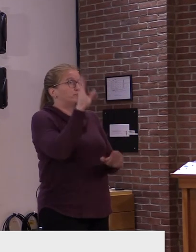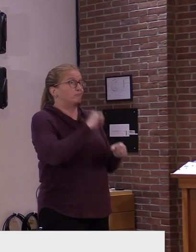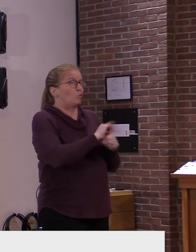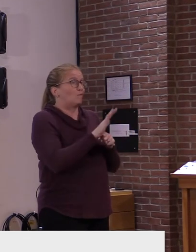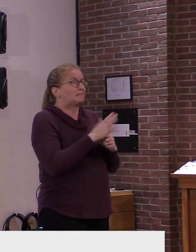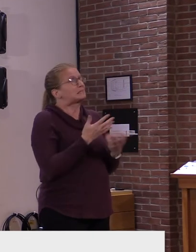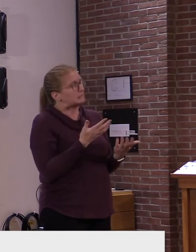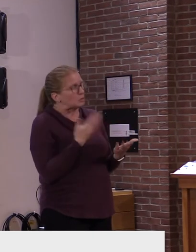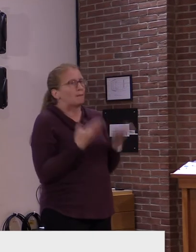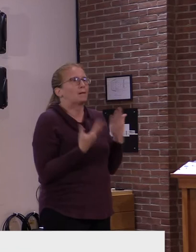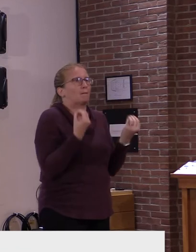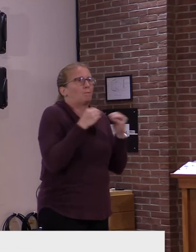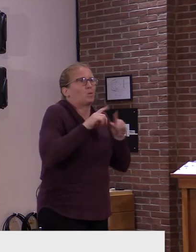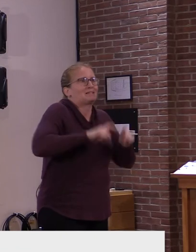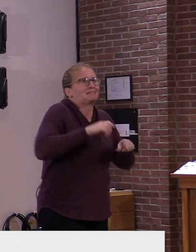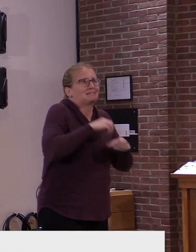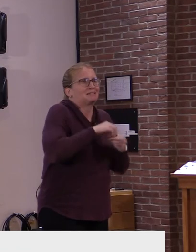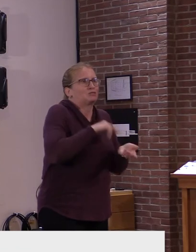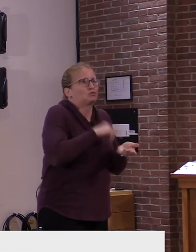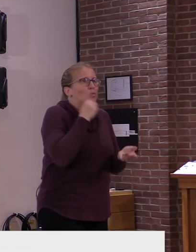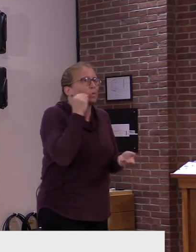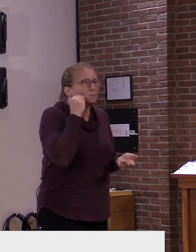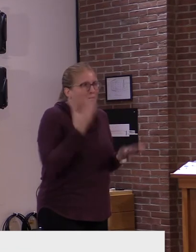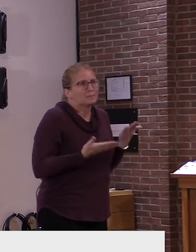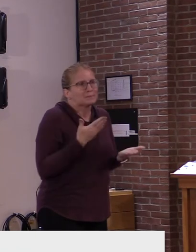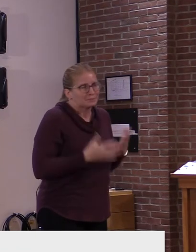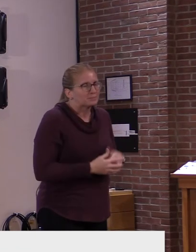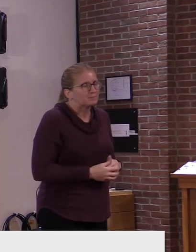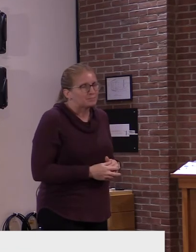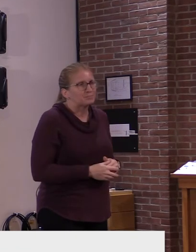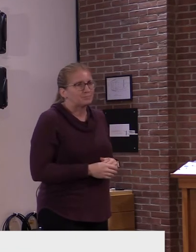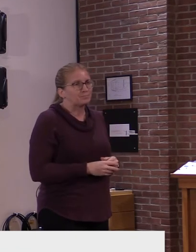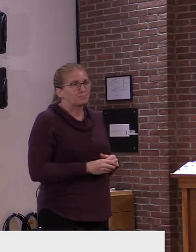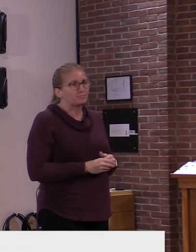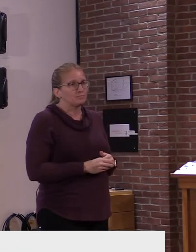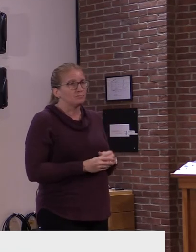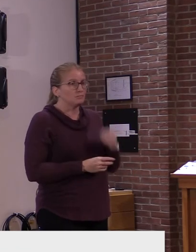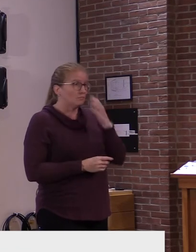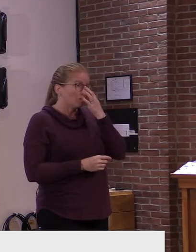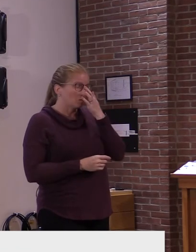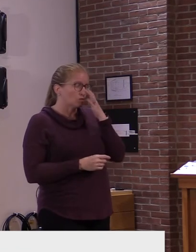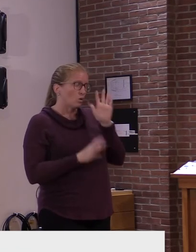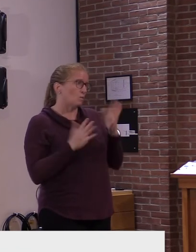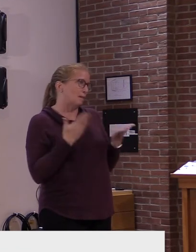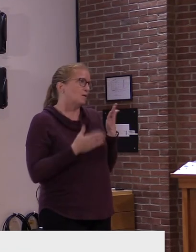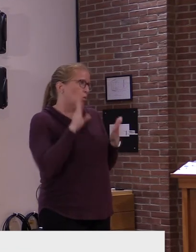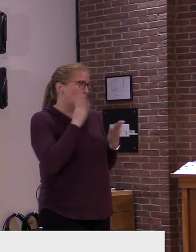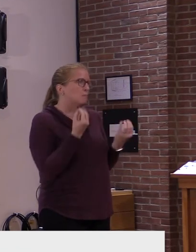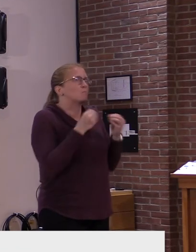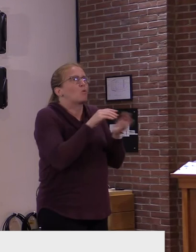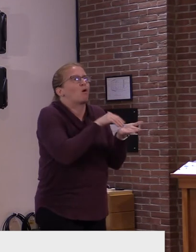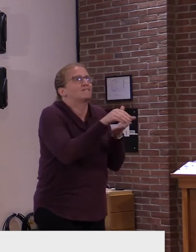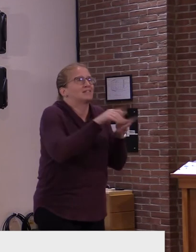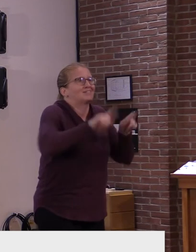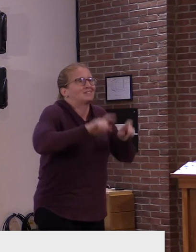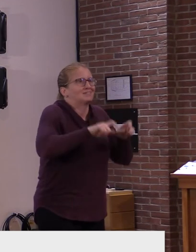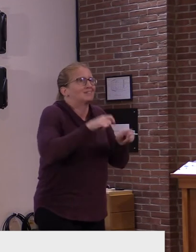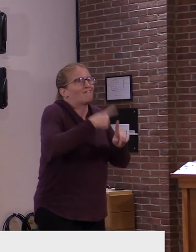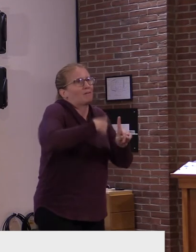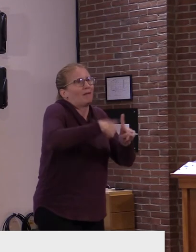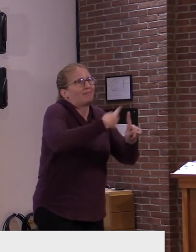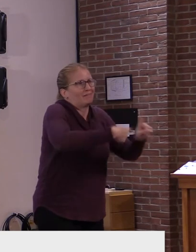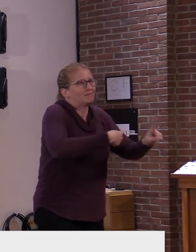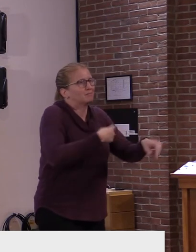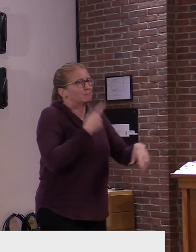the number of times that we test the test per month may maybe increase given what we're seeing with